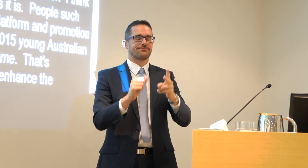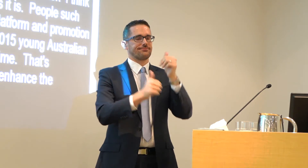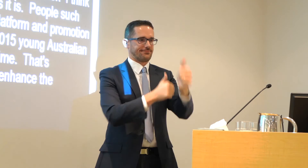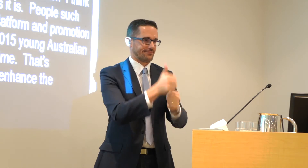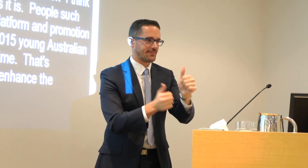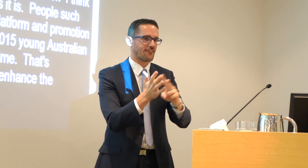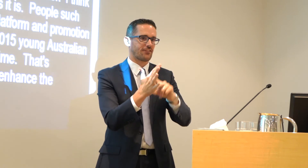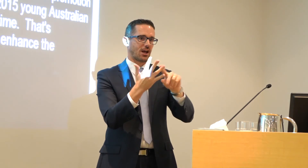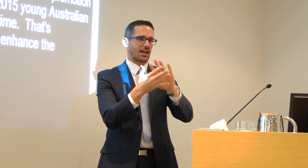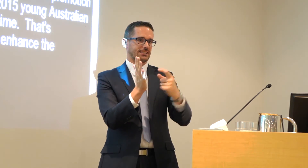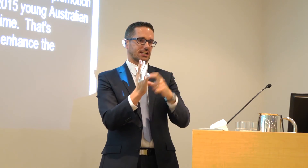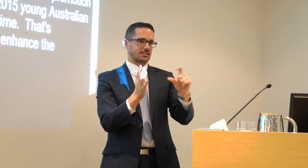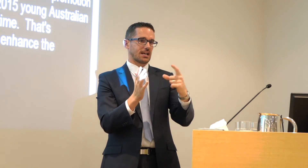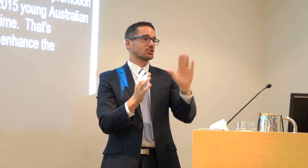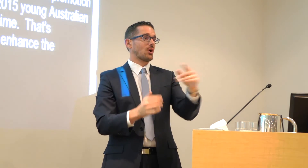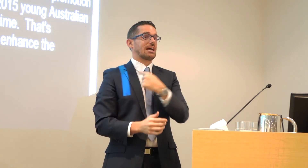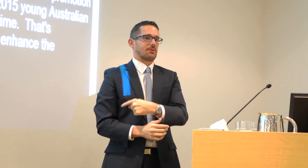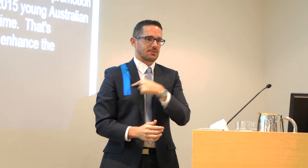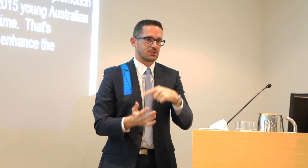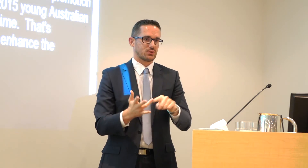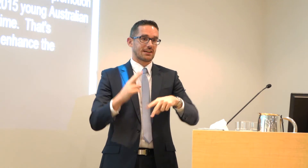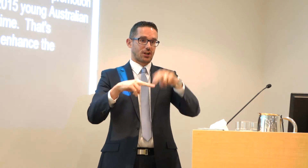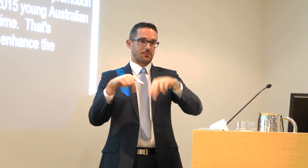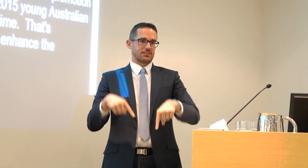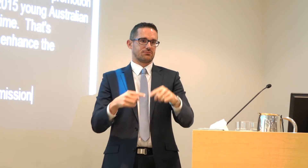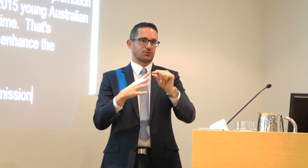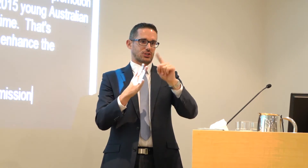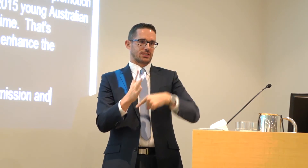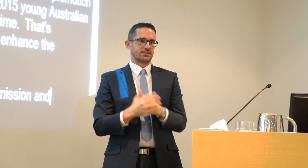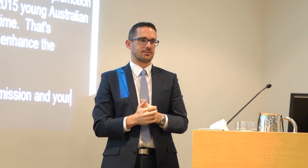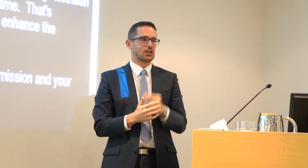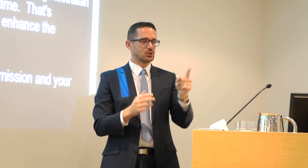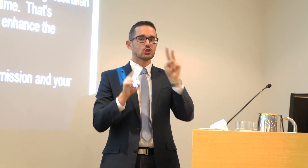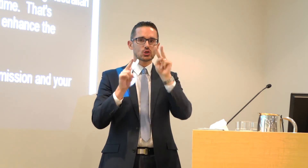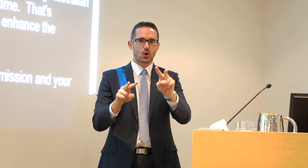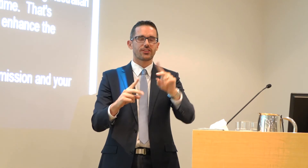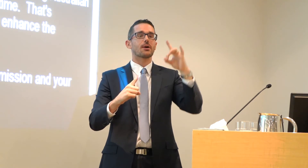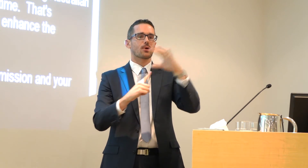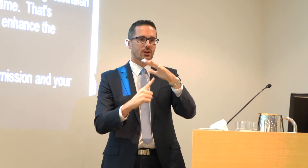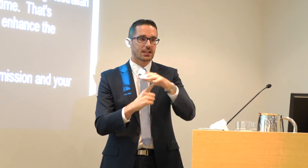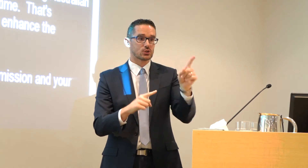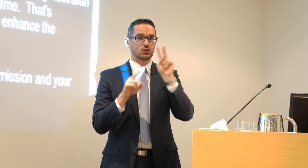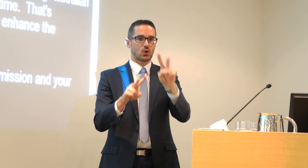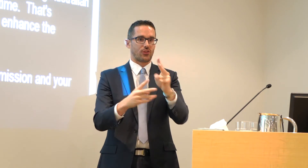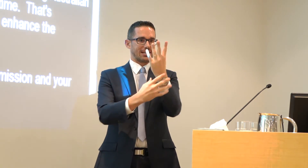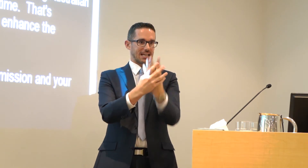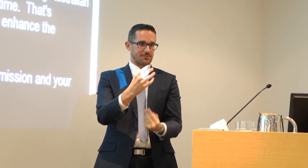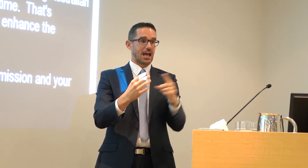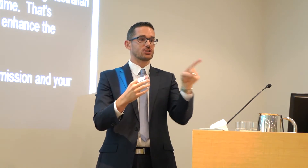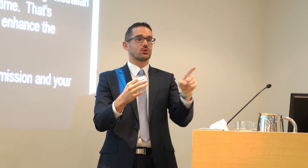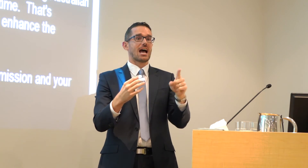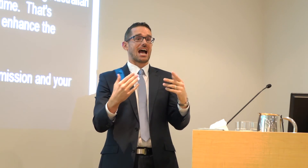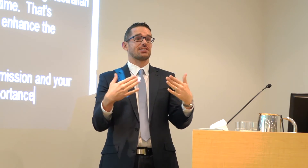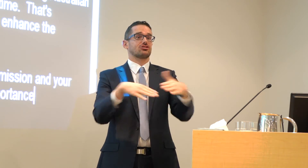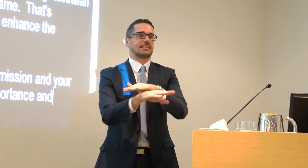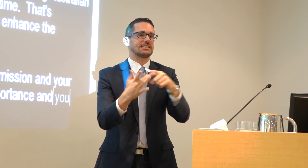In conclusion, I would again like to commend the Commission and your commitment to develop this project. You saw the importance and